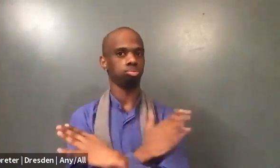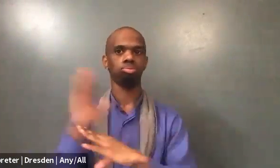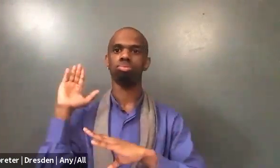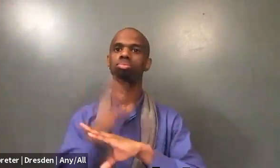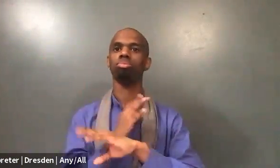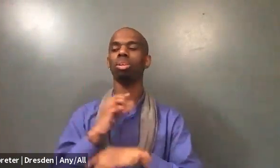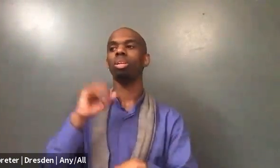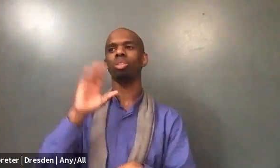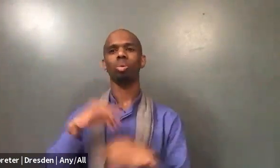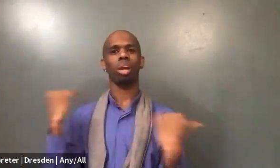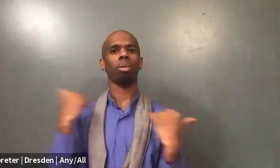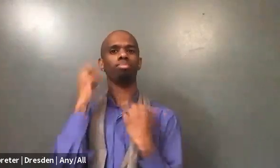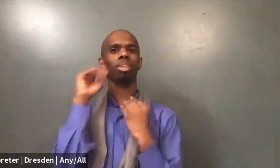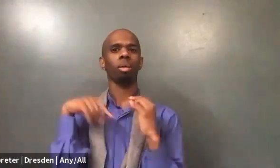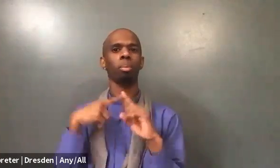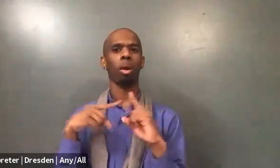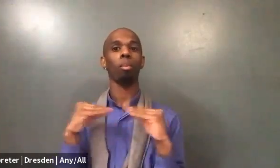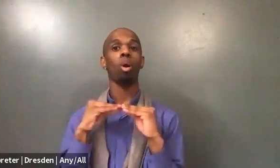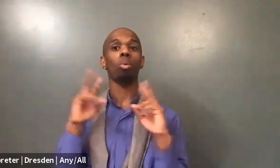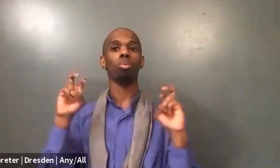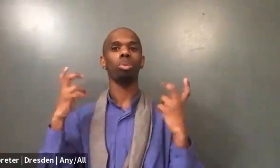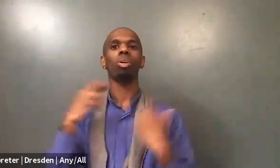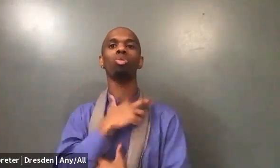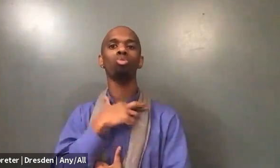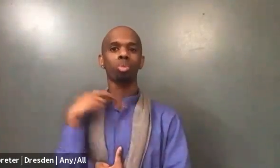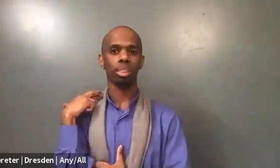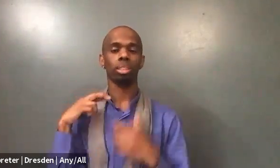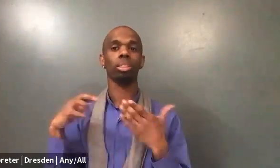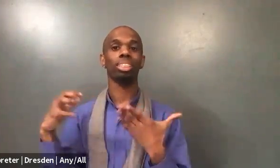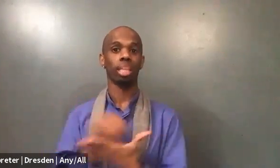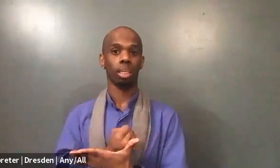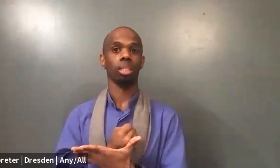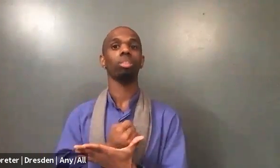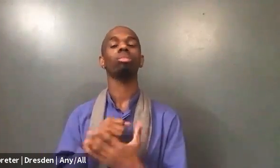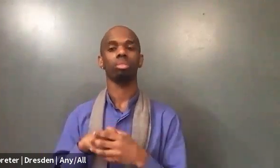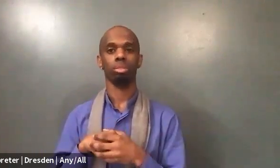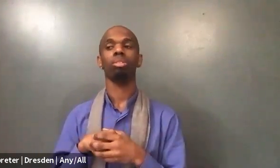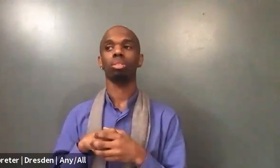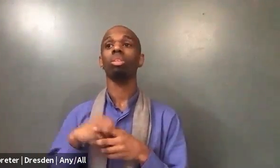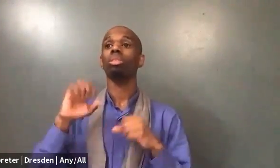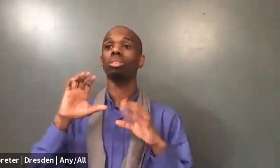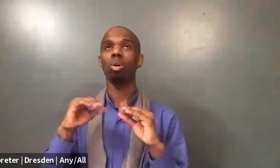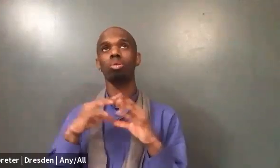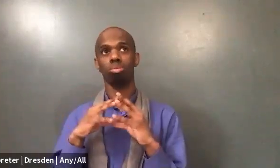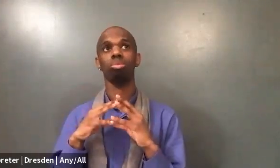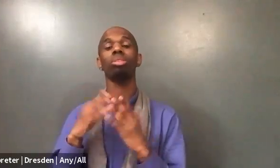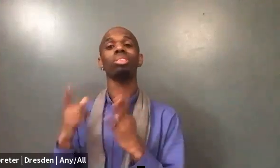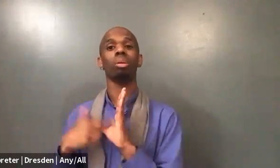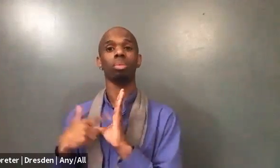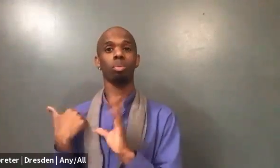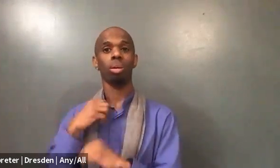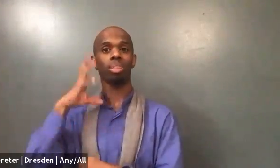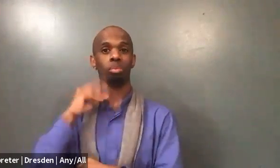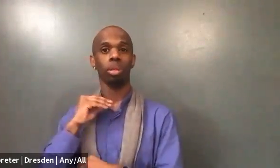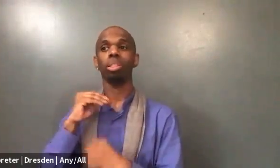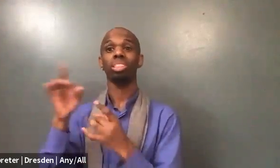risk taking risks. And sometimes, whether we're experiencing the violence or we're